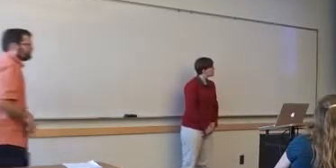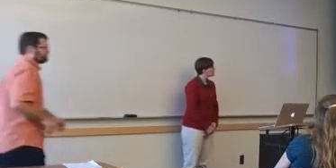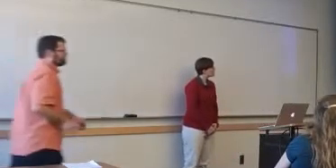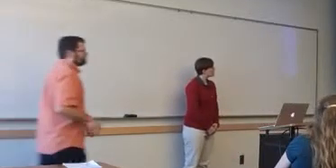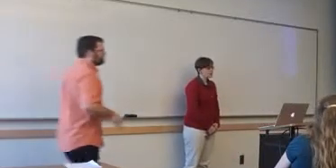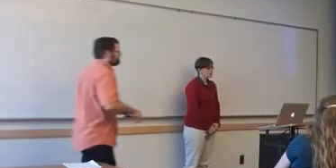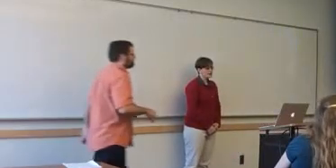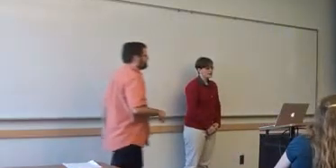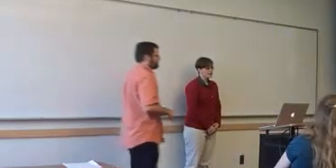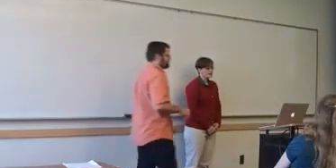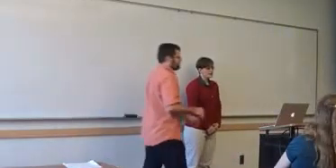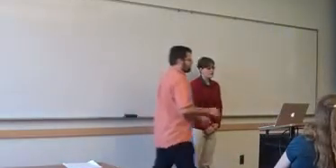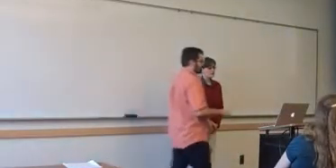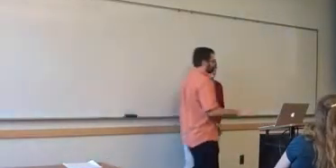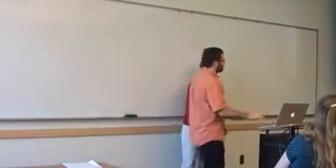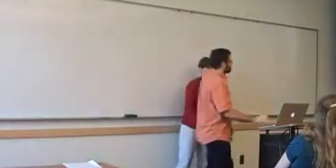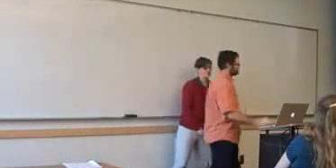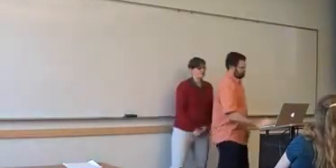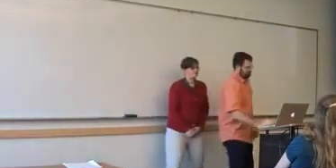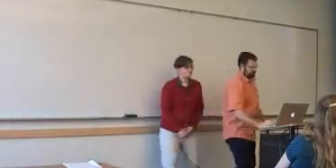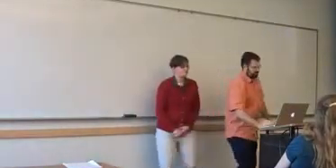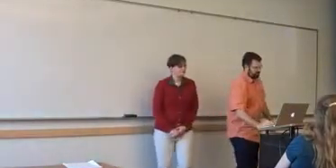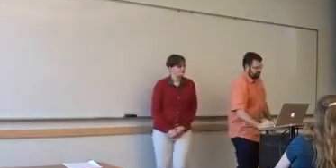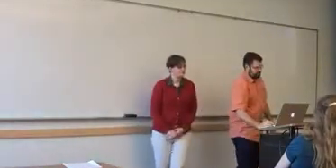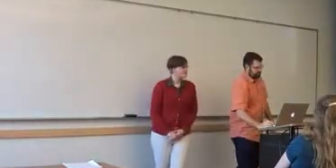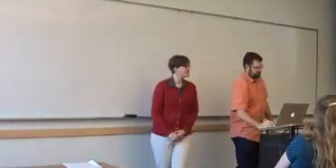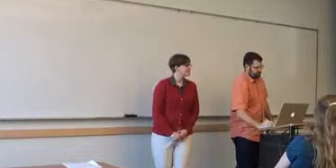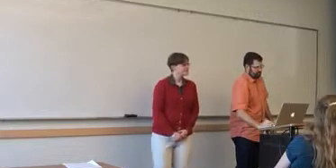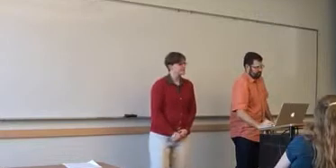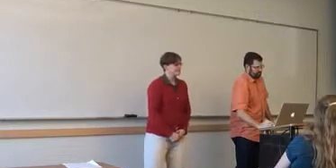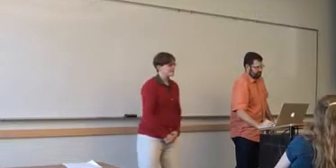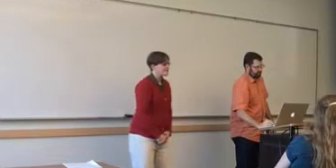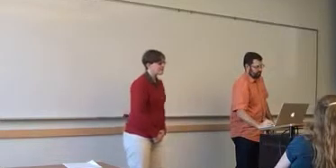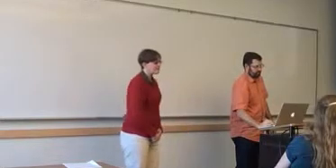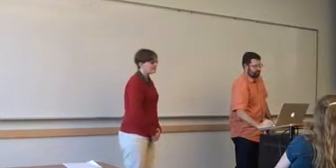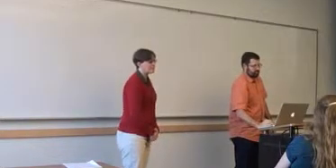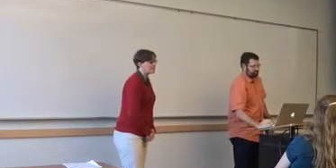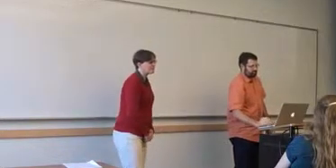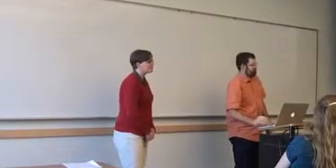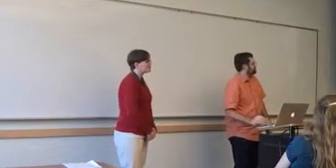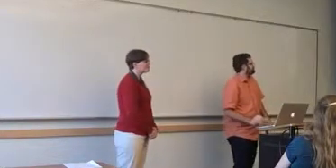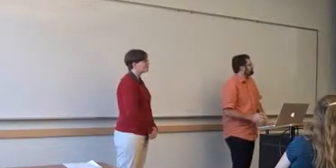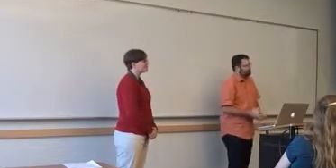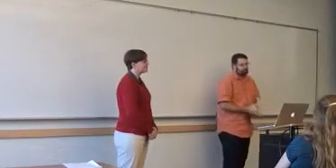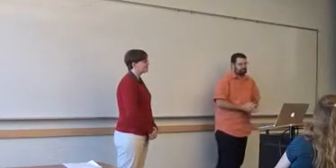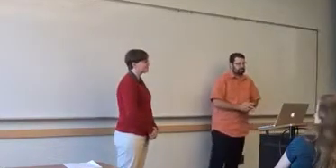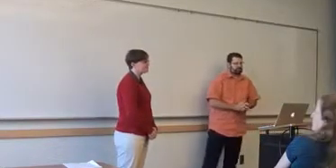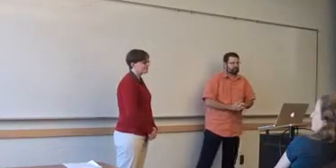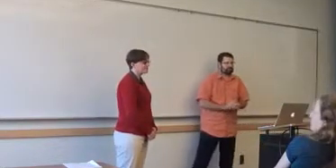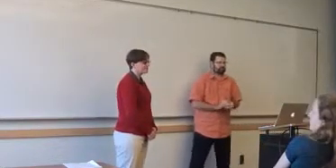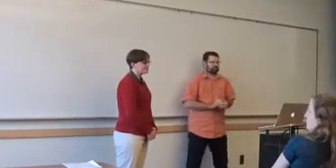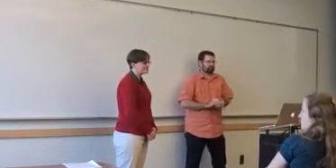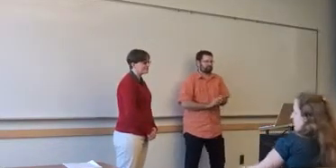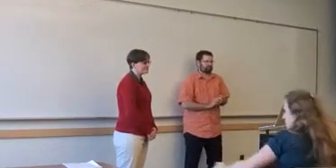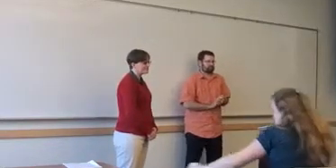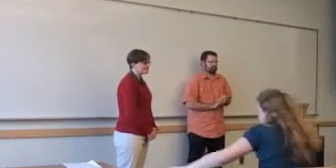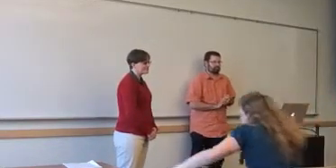As you know, there'll be a quick order of the, I'll be program manager for writing and reading